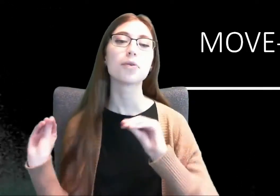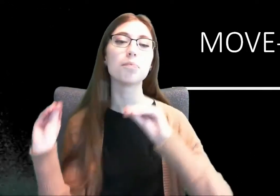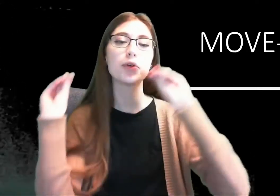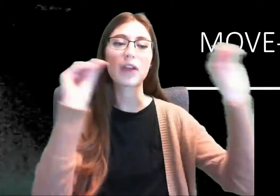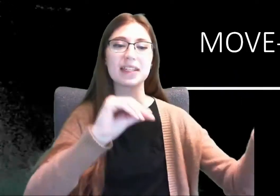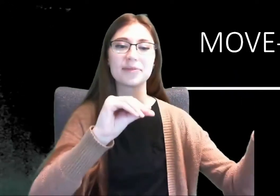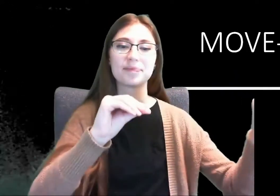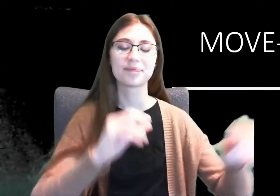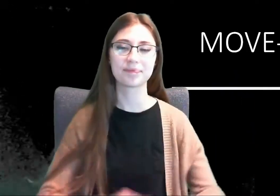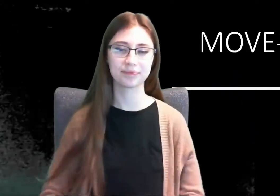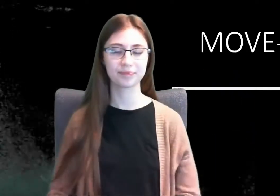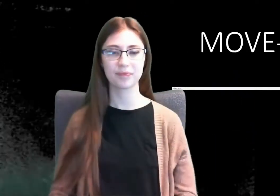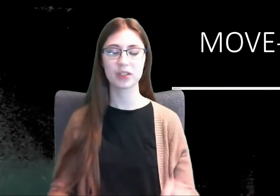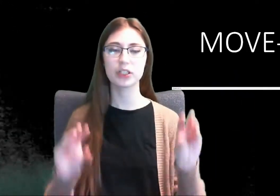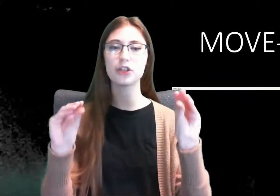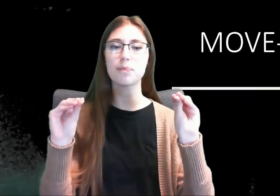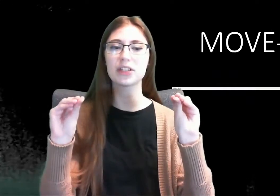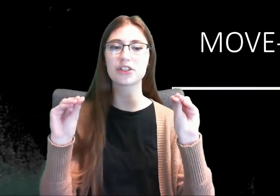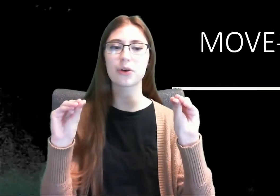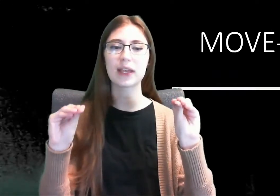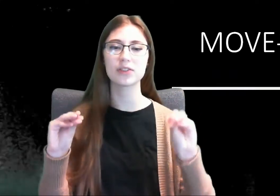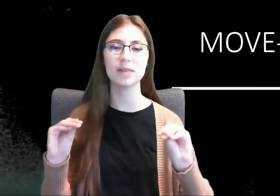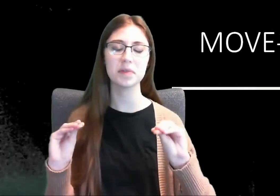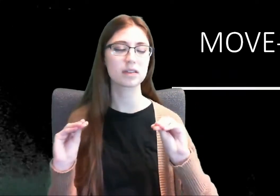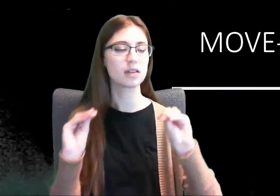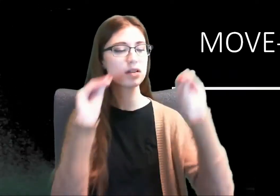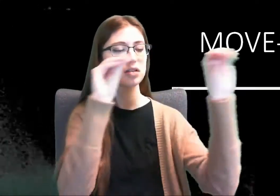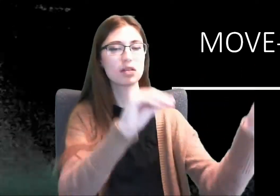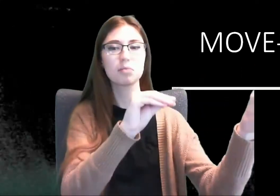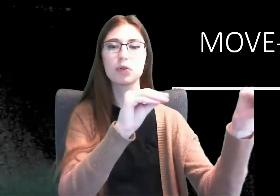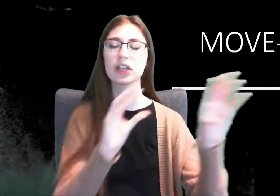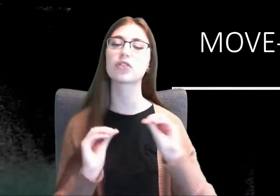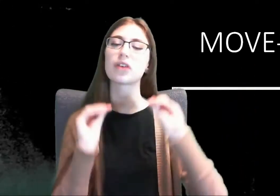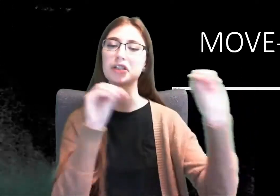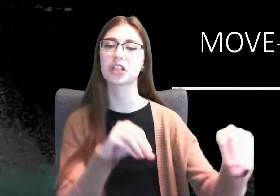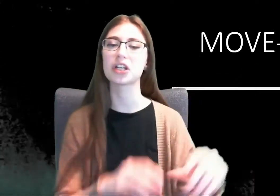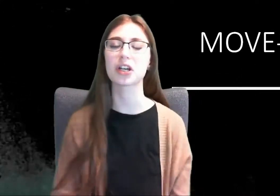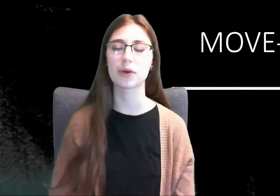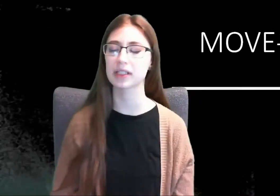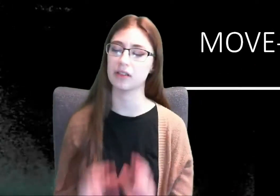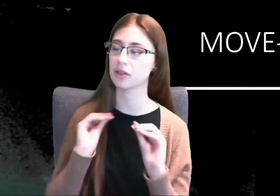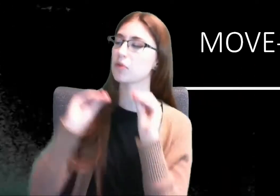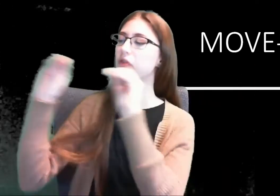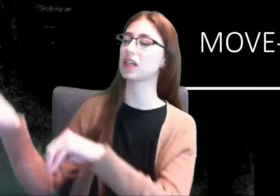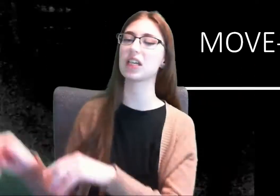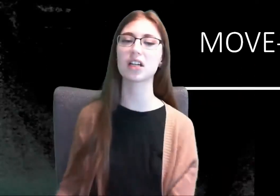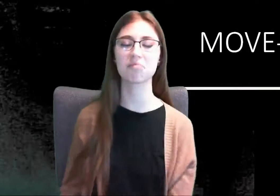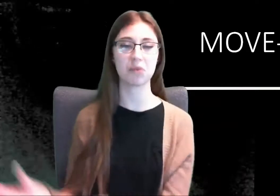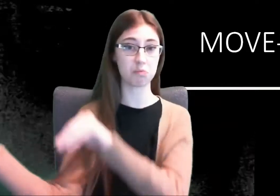Move in. 2 pinched O hand shapes, moving in the direction that you're going. So, you're moving in here, you're moving